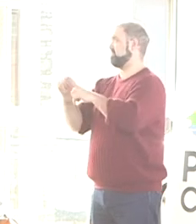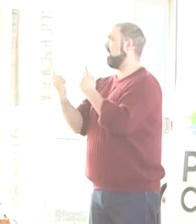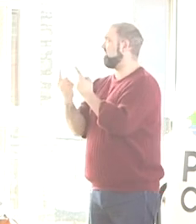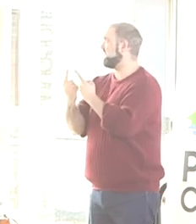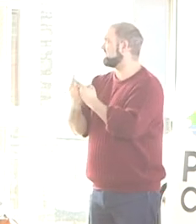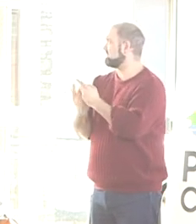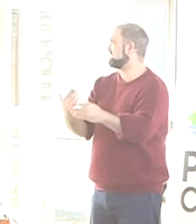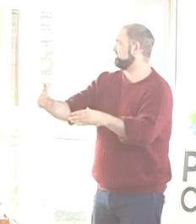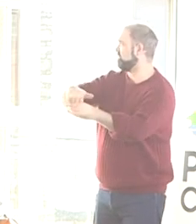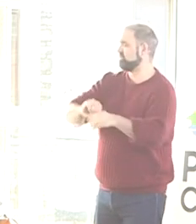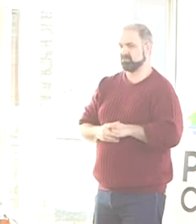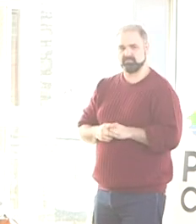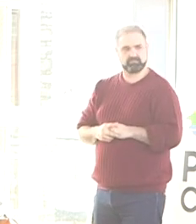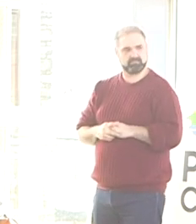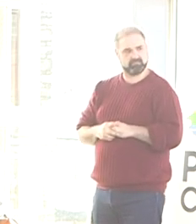My activism